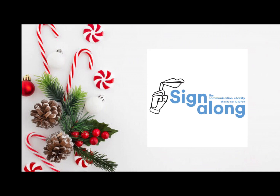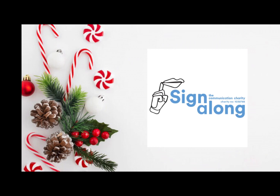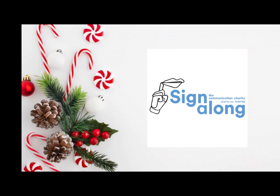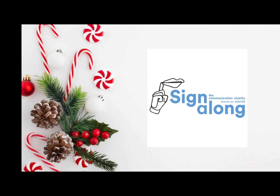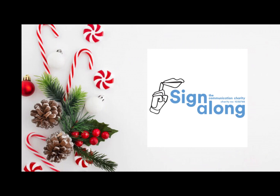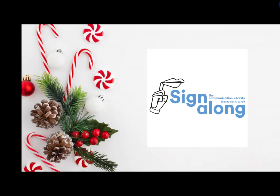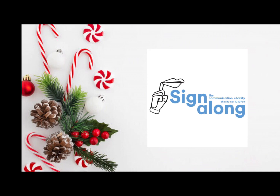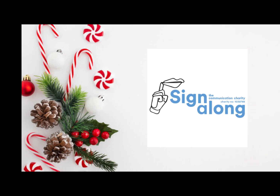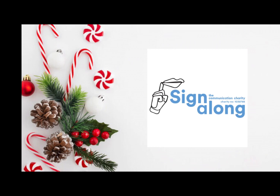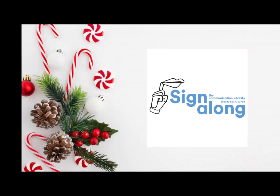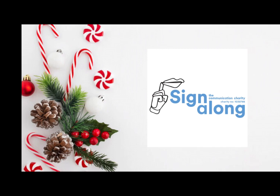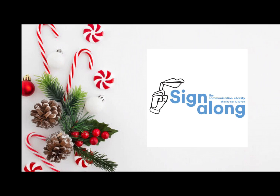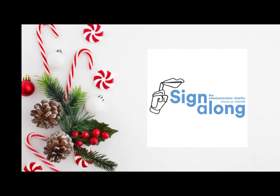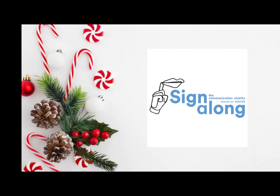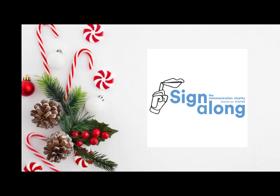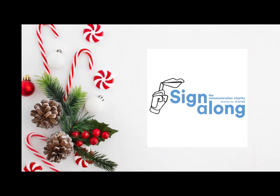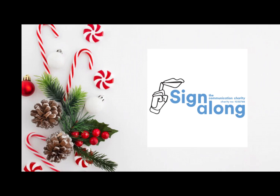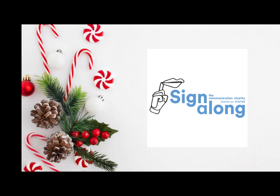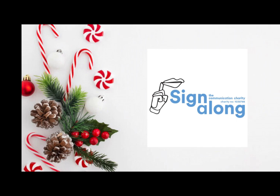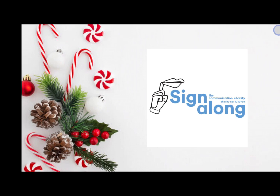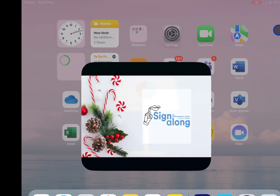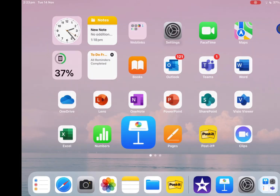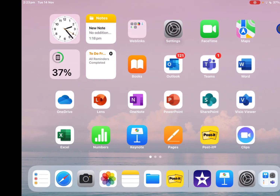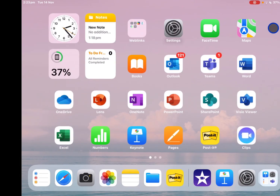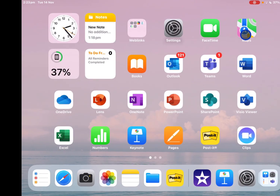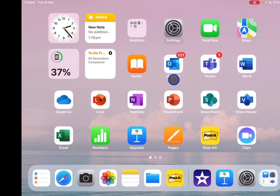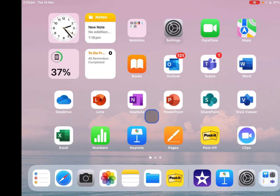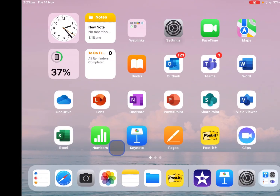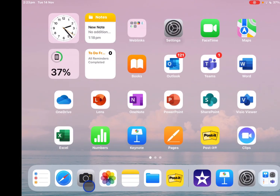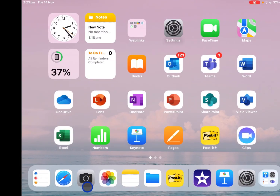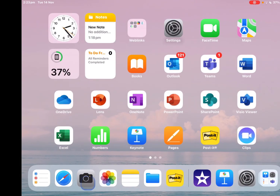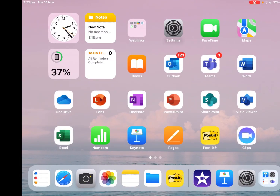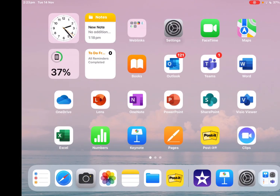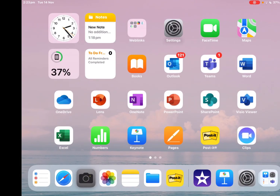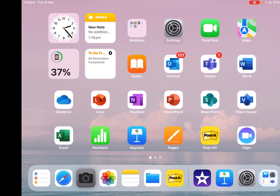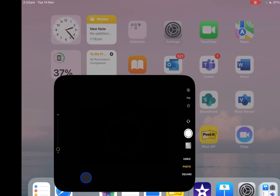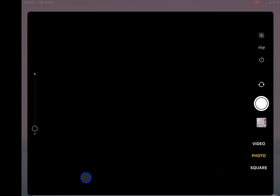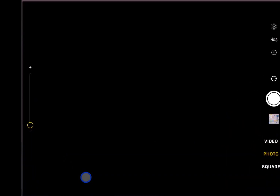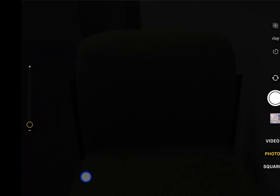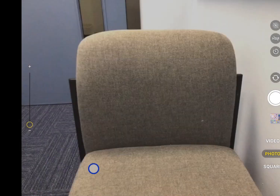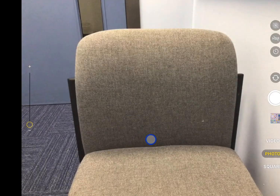To take a video, remember to use the camera app